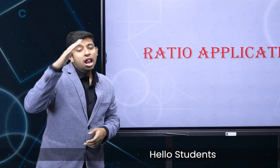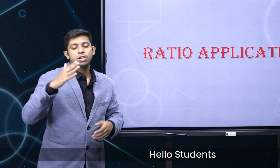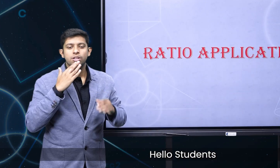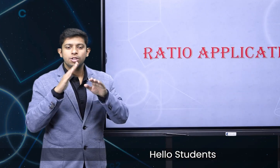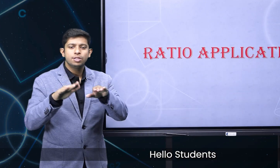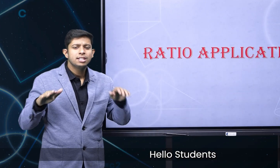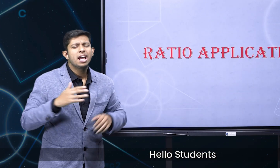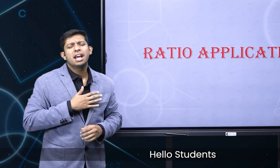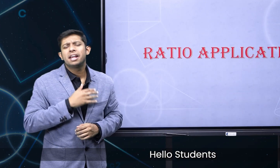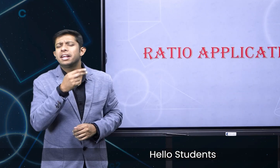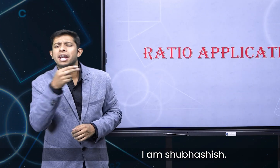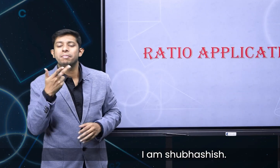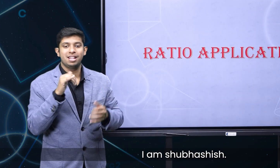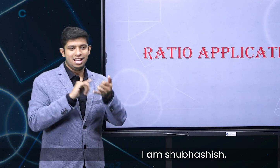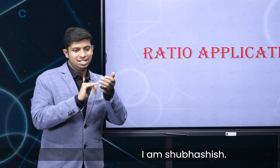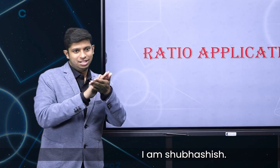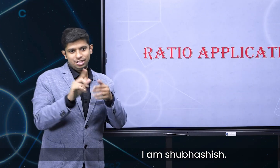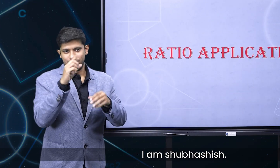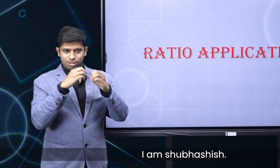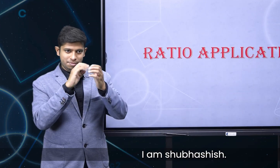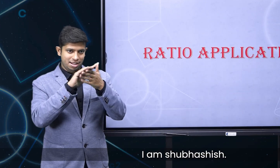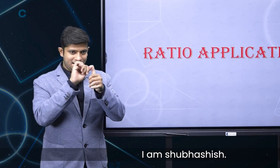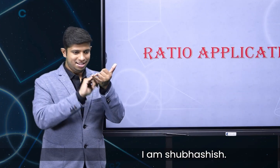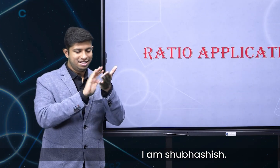Hello students, I am Shubhashish.